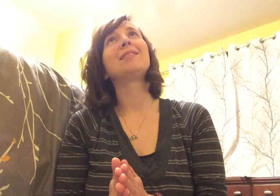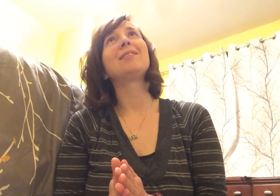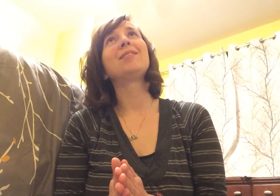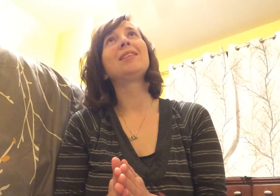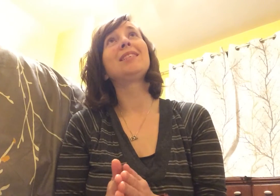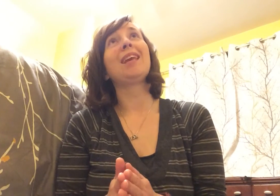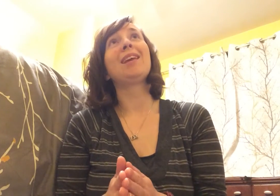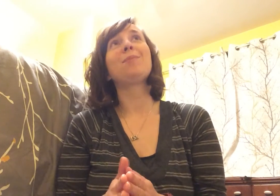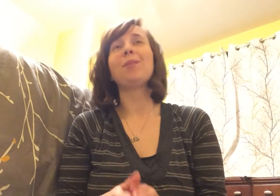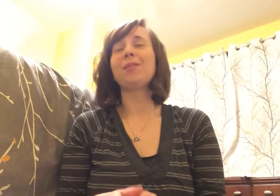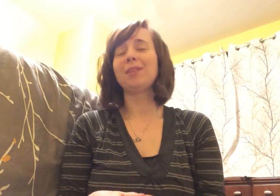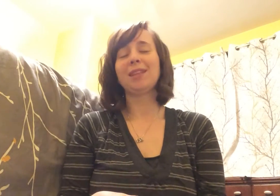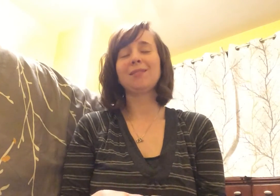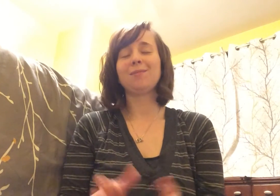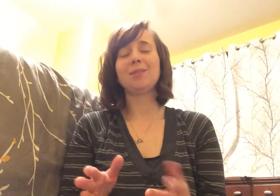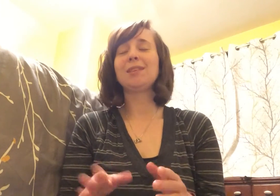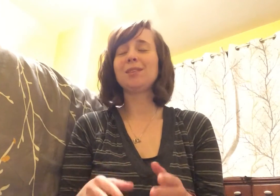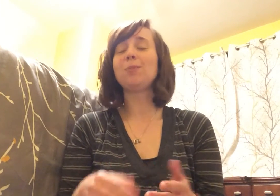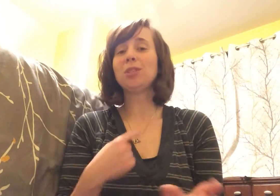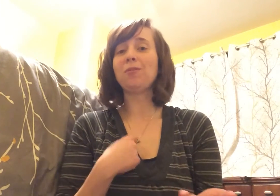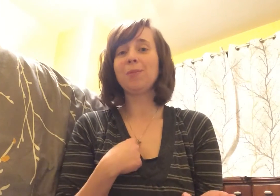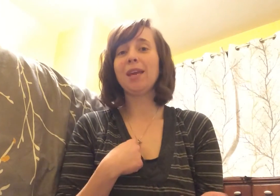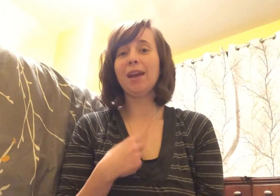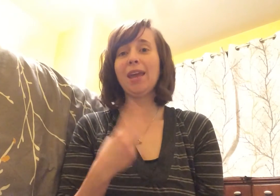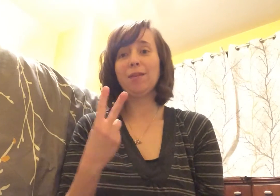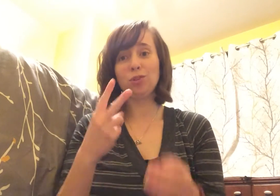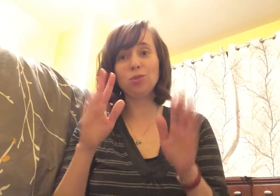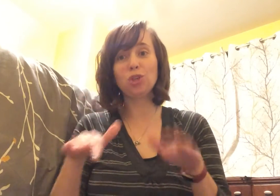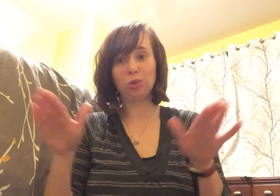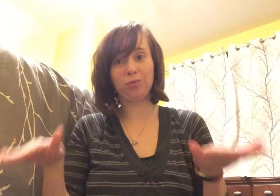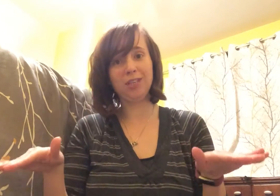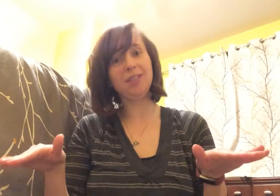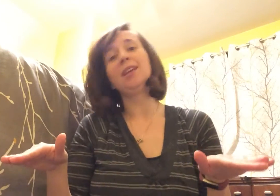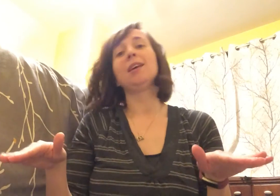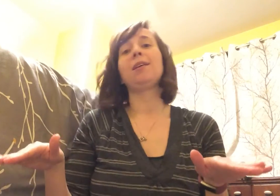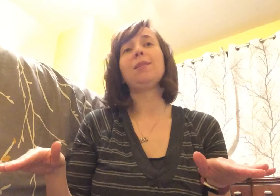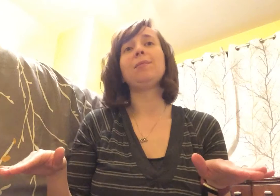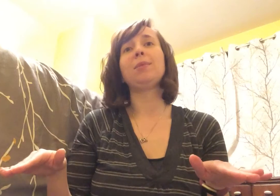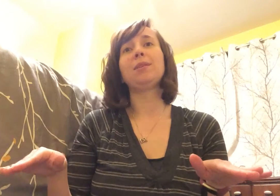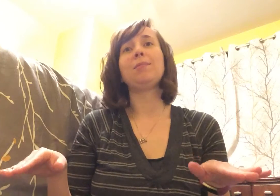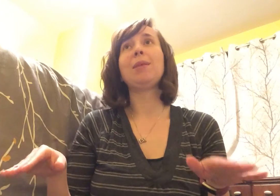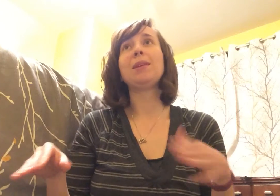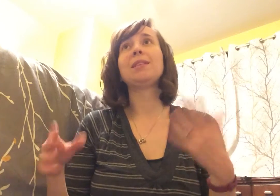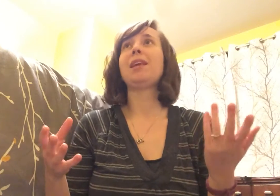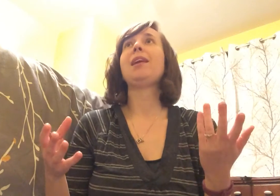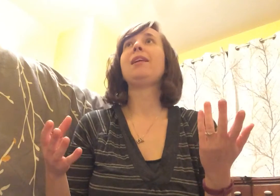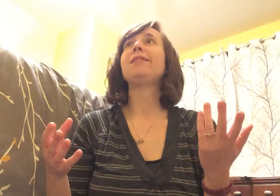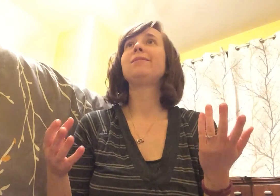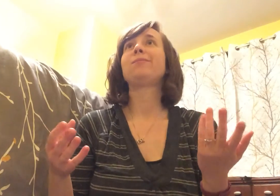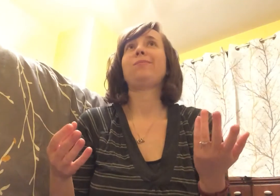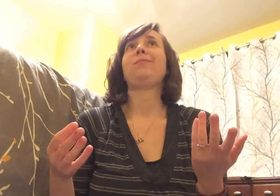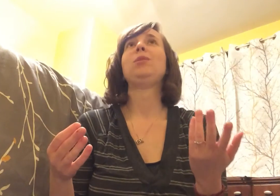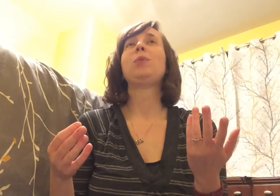You can say probably, especially for me, I have 2 children. But maybe say you